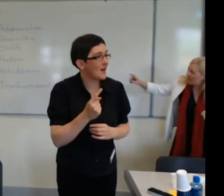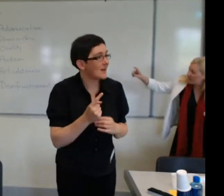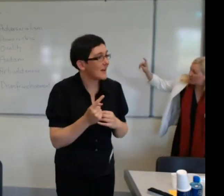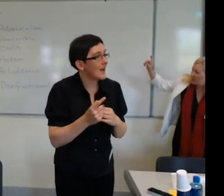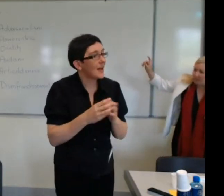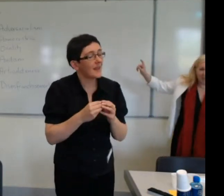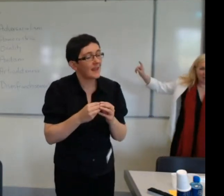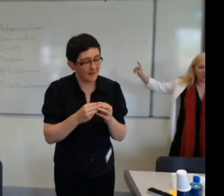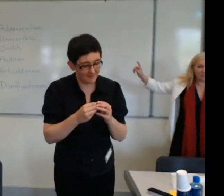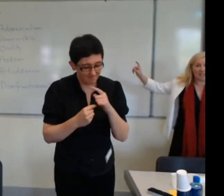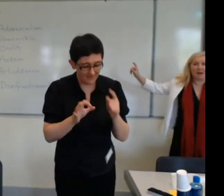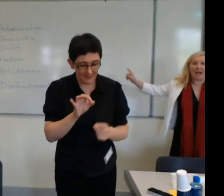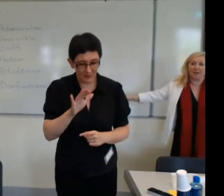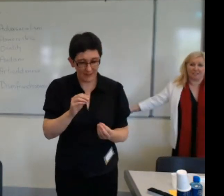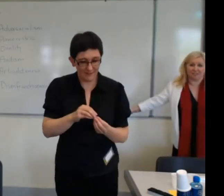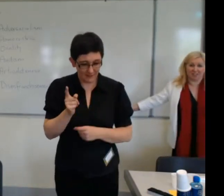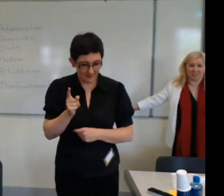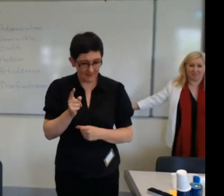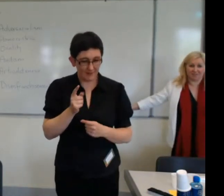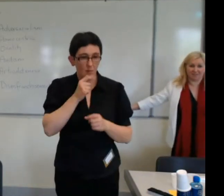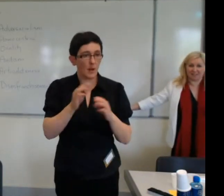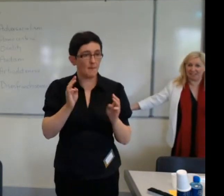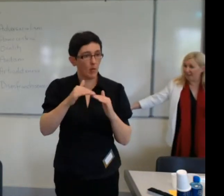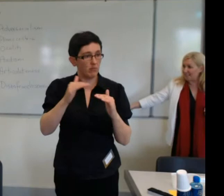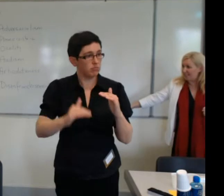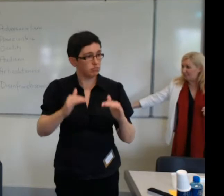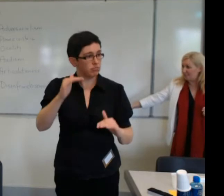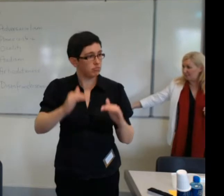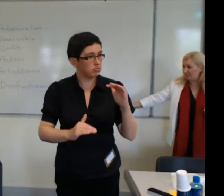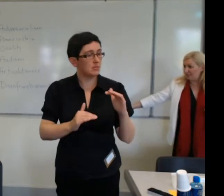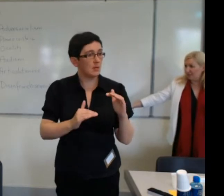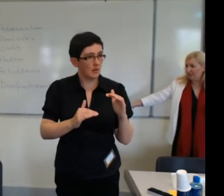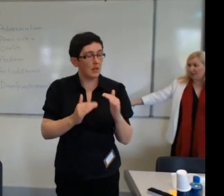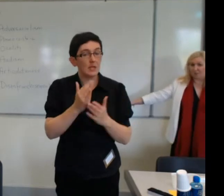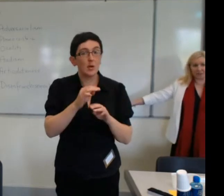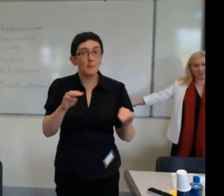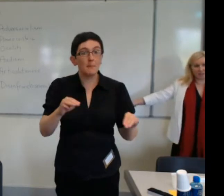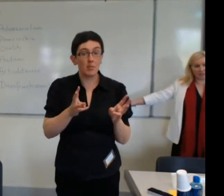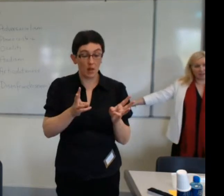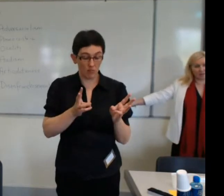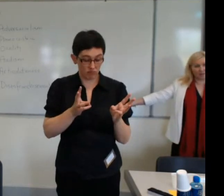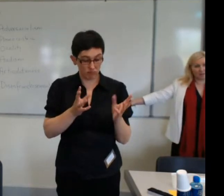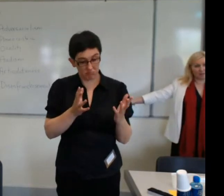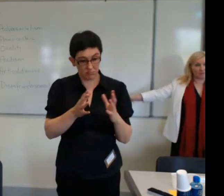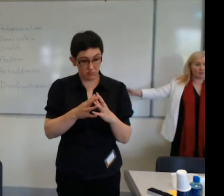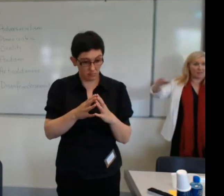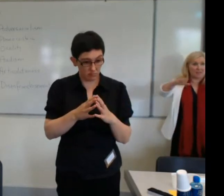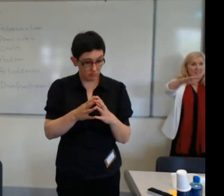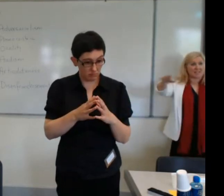about was a power differential that plays out when people are working in settings